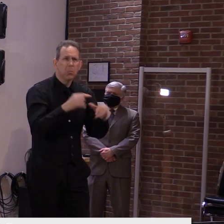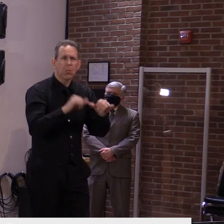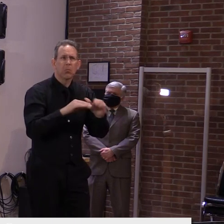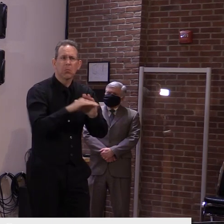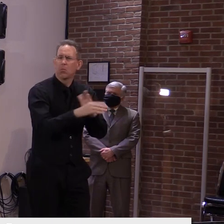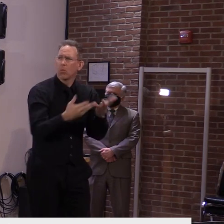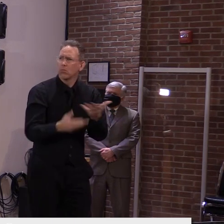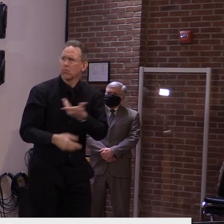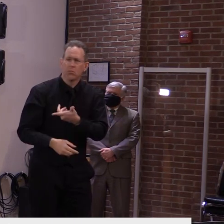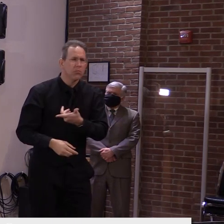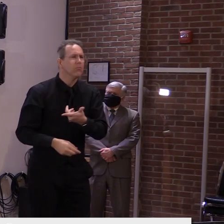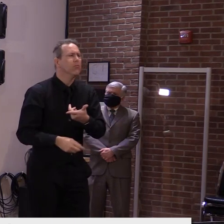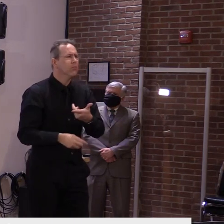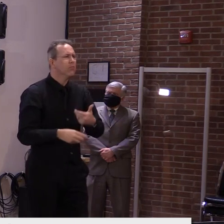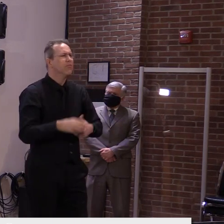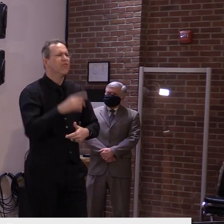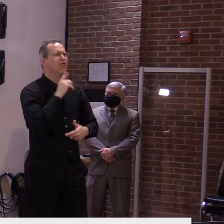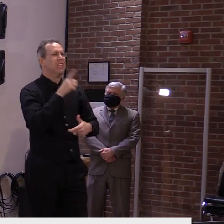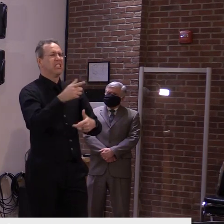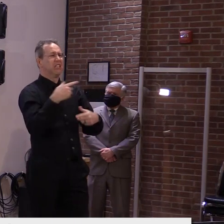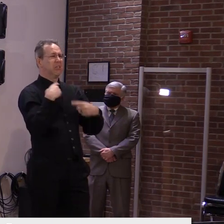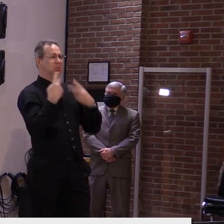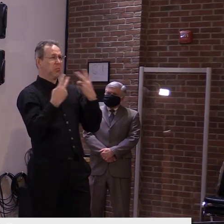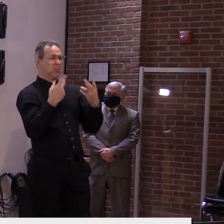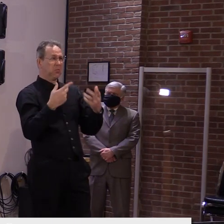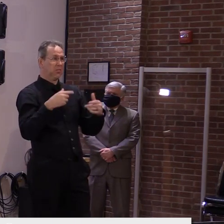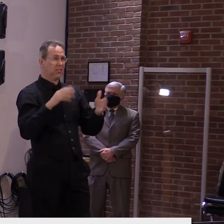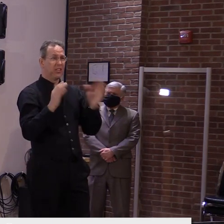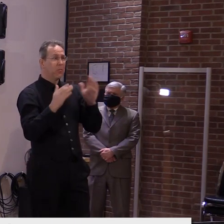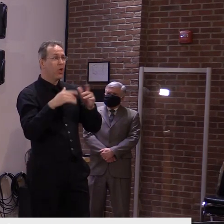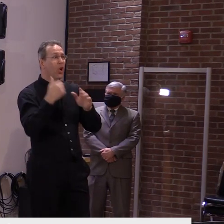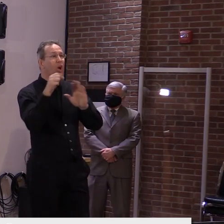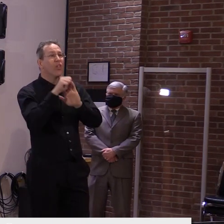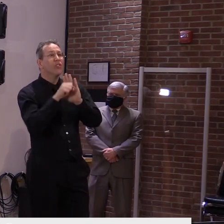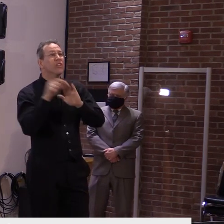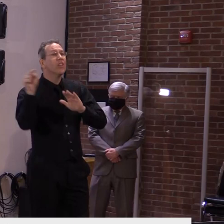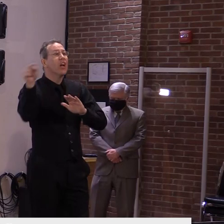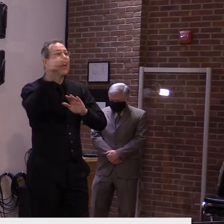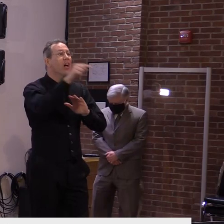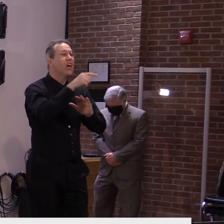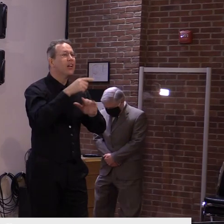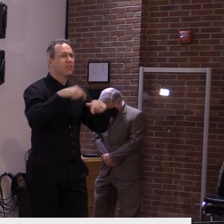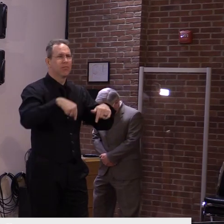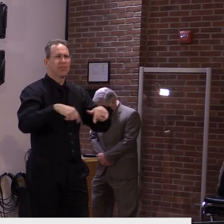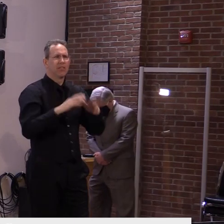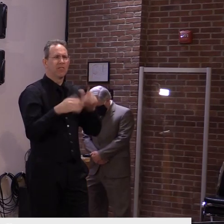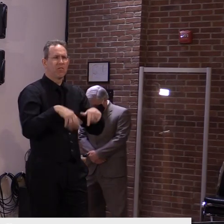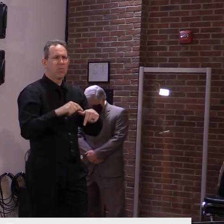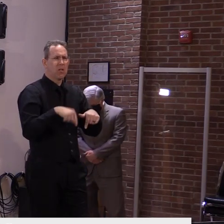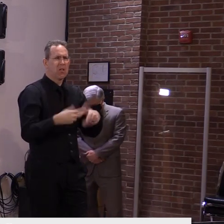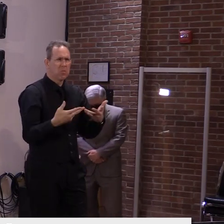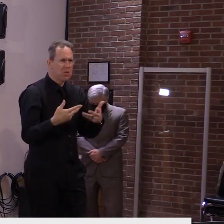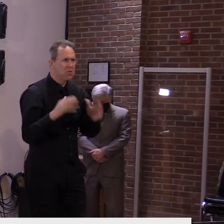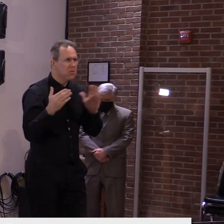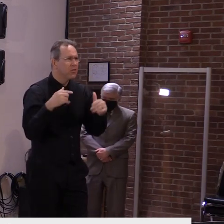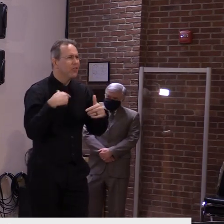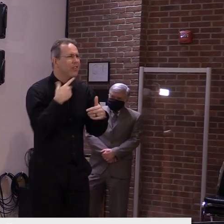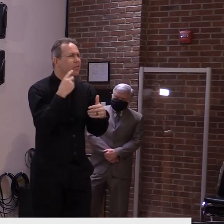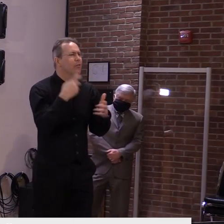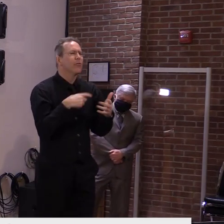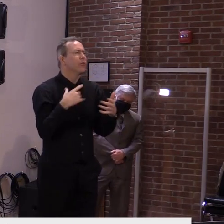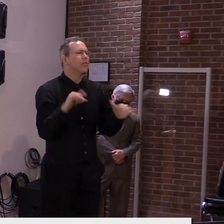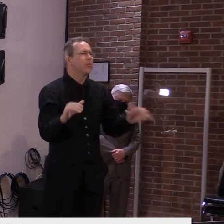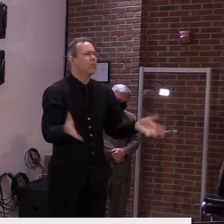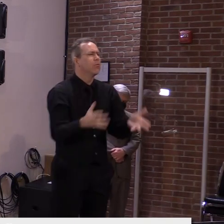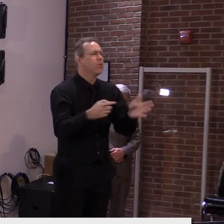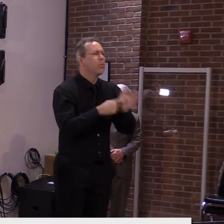because, frankly, we have so much exuberant college-age testing going on as part of the commitment of the college communities